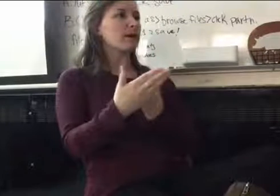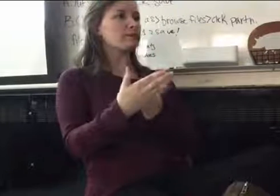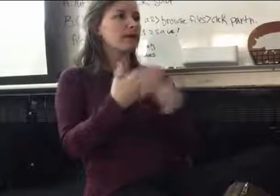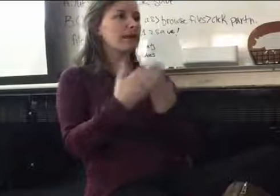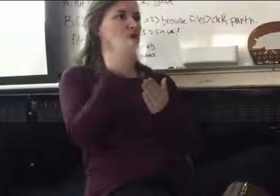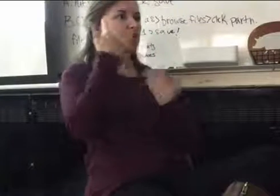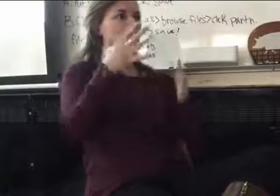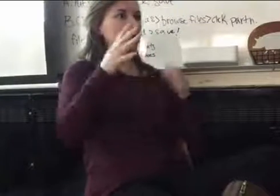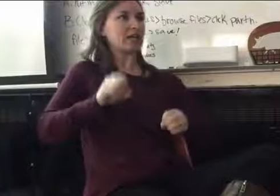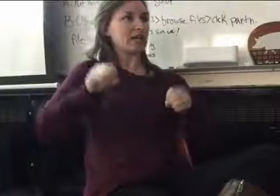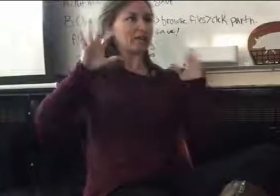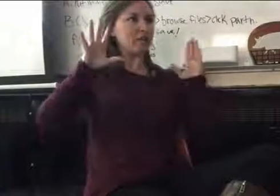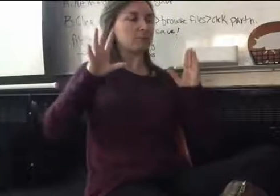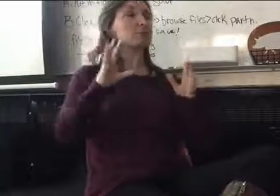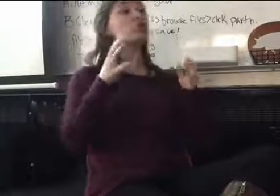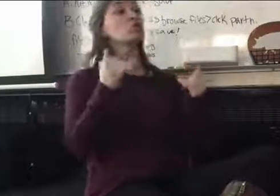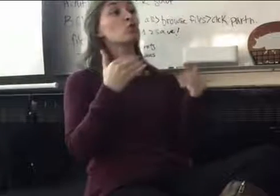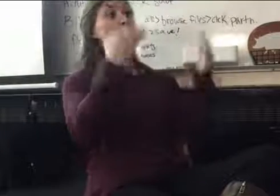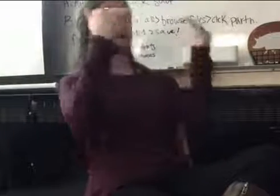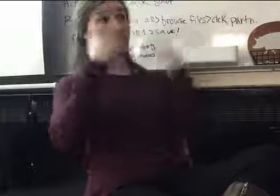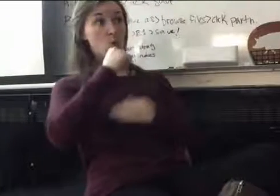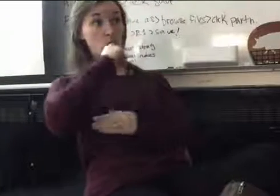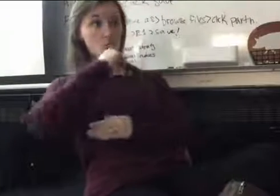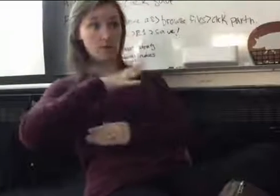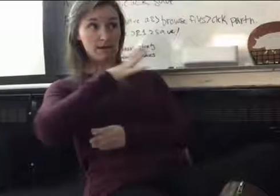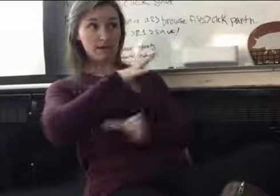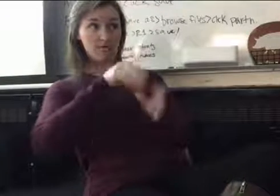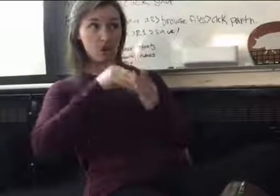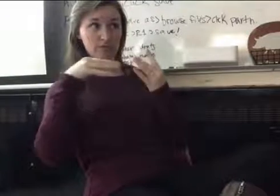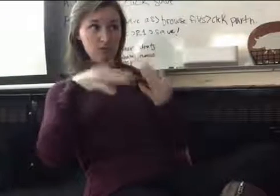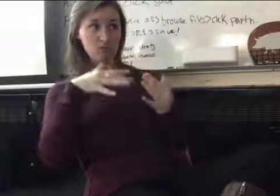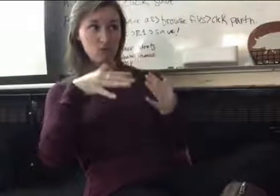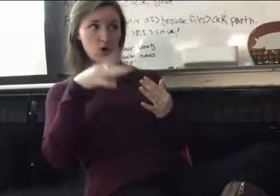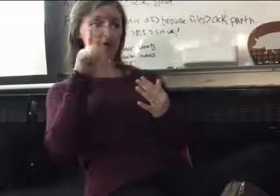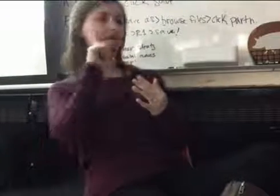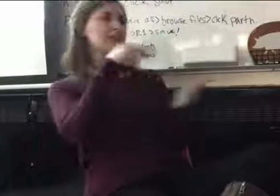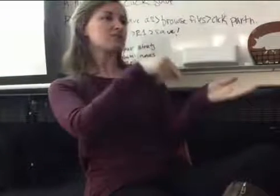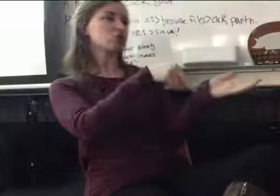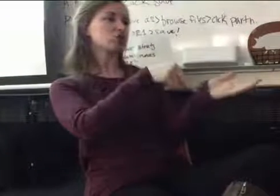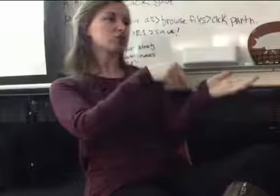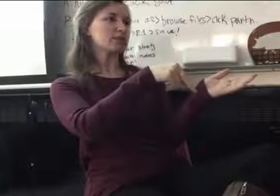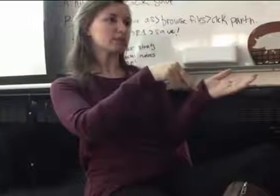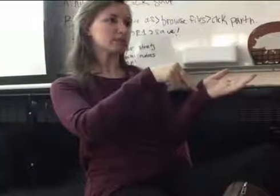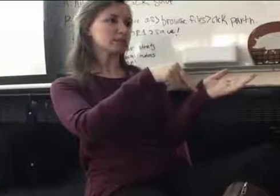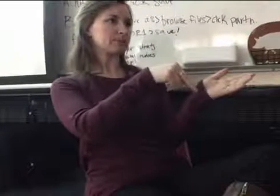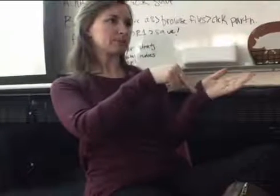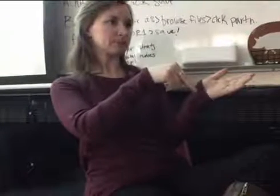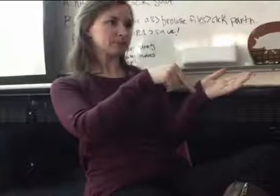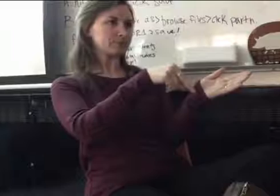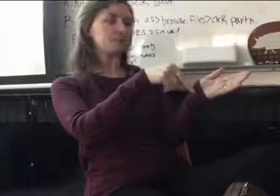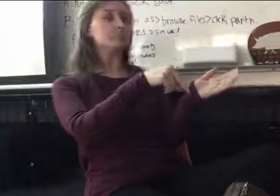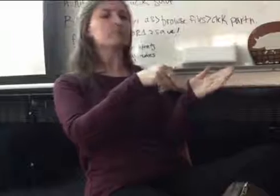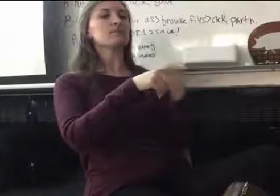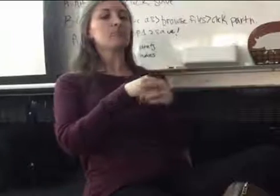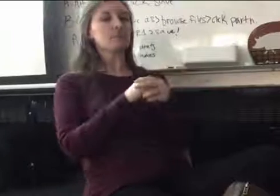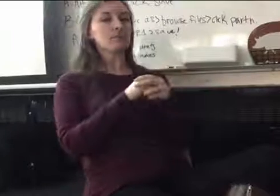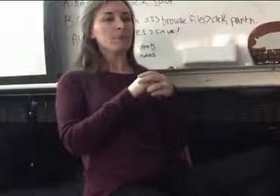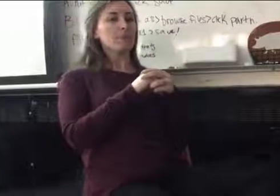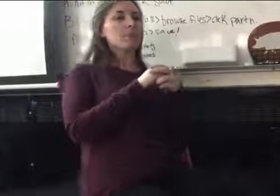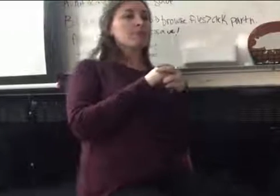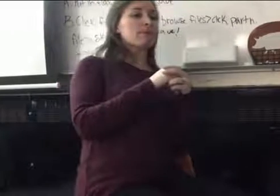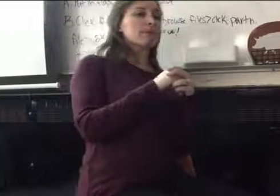nursing, that is the big thing that women are going to do in the war. Now, what they're going to do is we have so